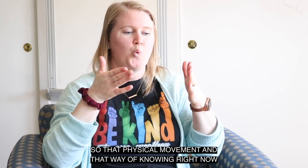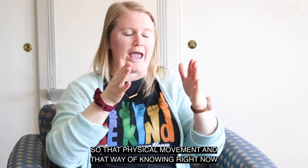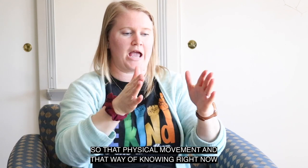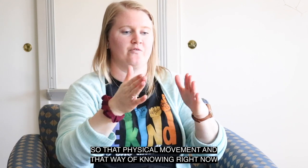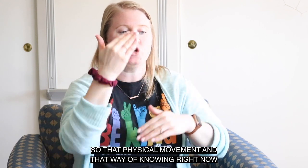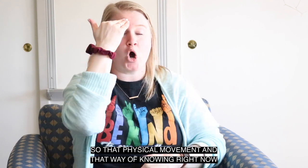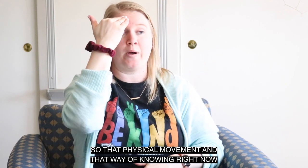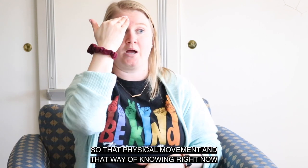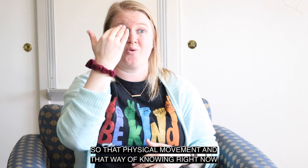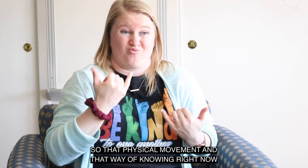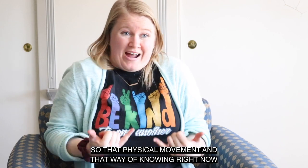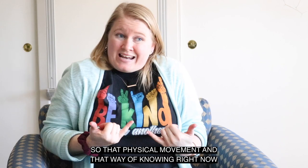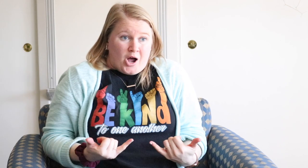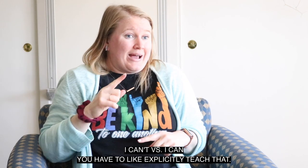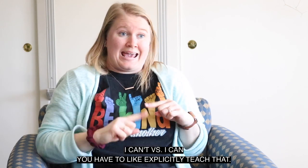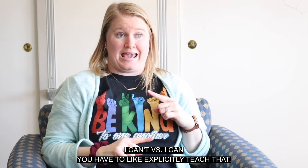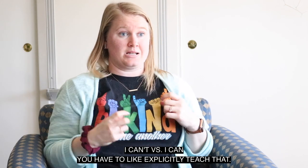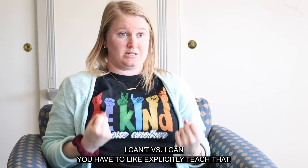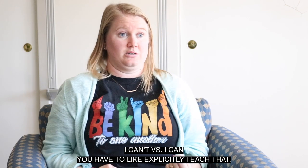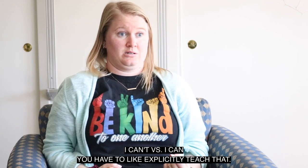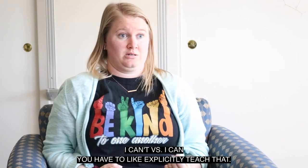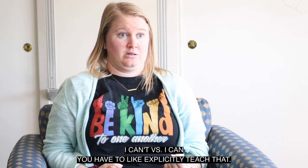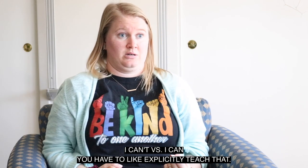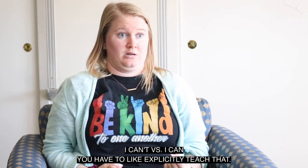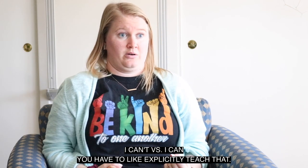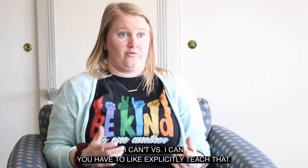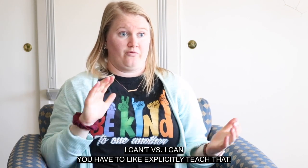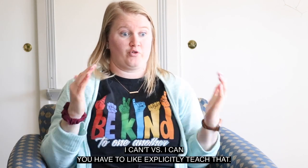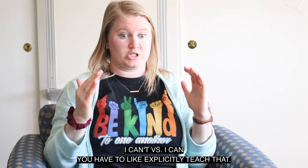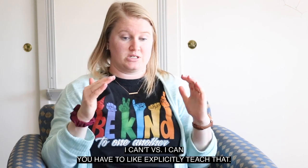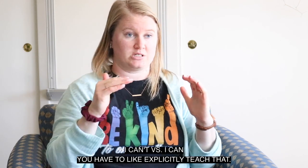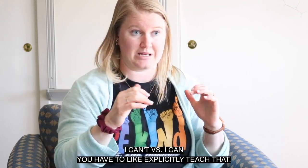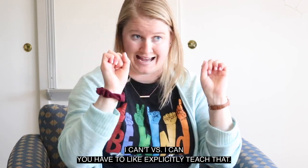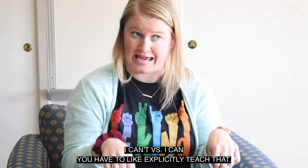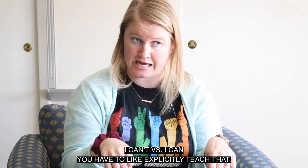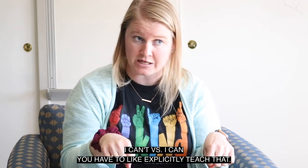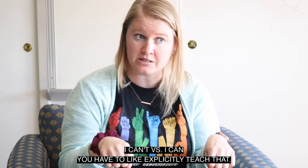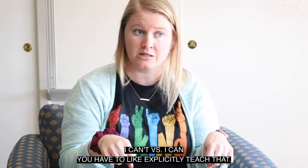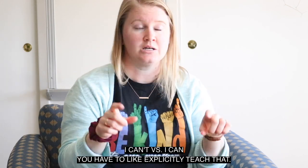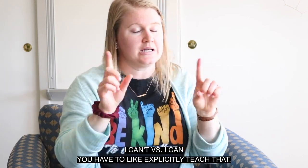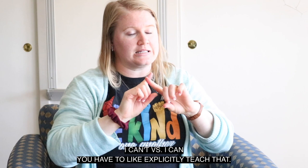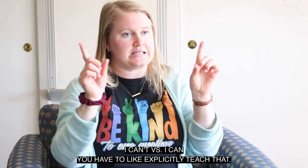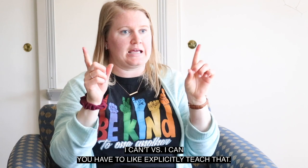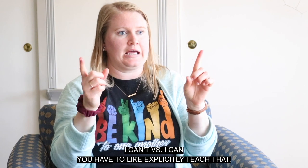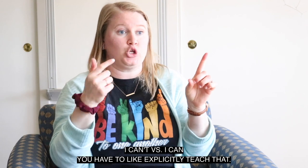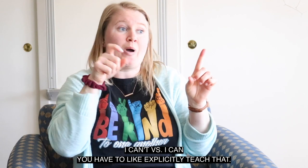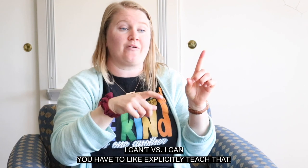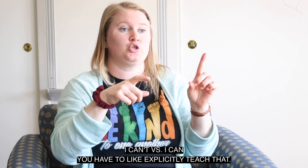way of knowing right now I can't versus I can, it's, you have to